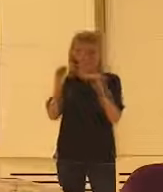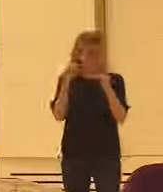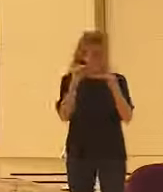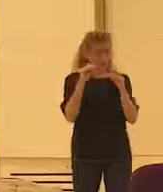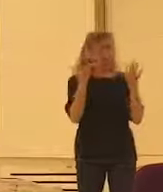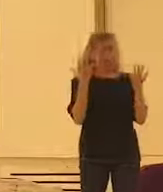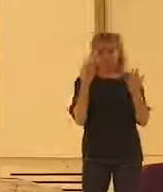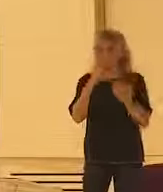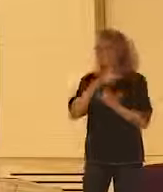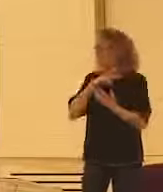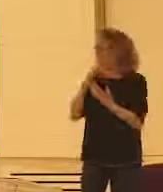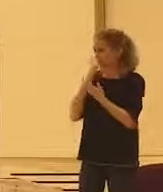So if we're talking about education,